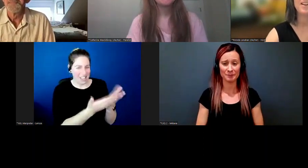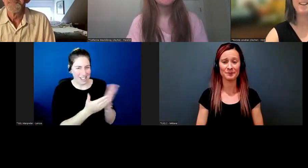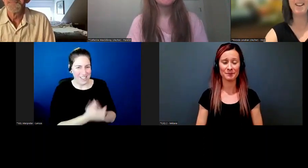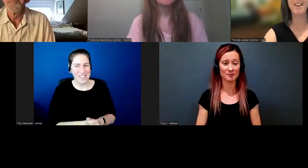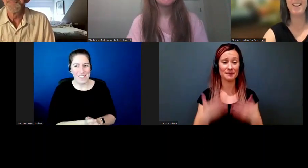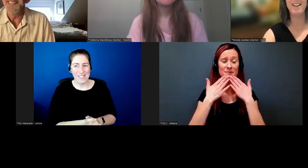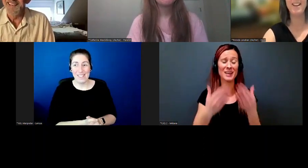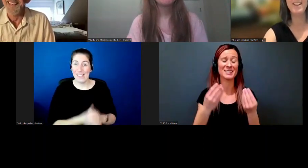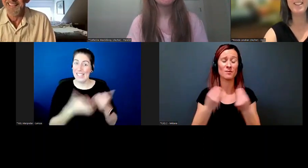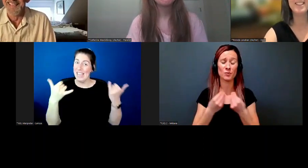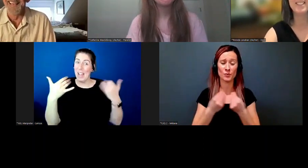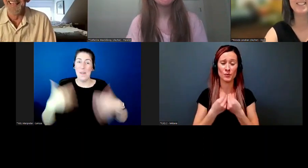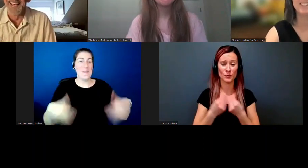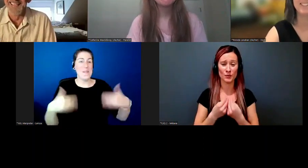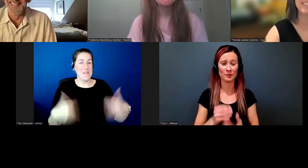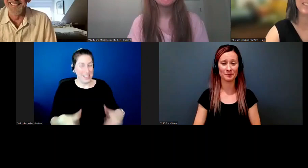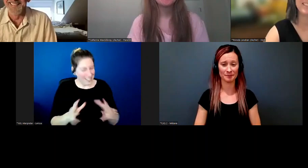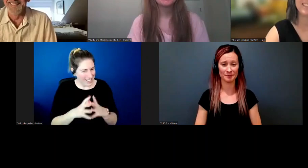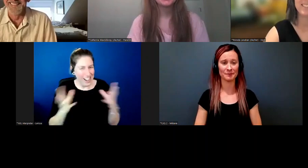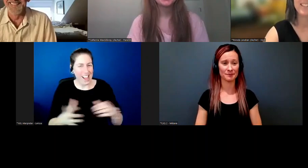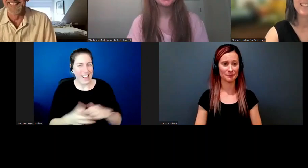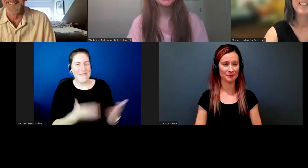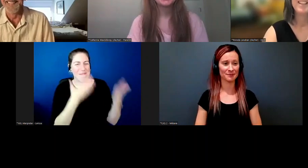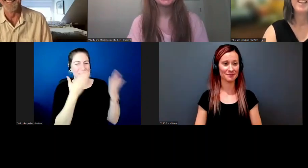thing. Yeah.